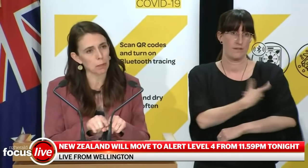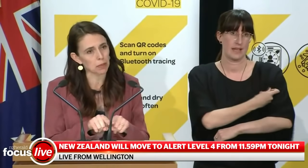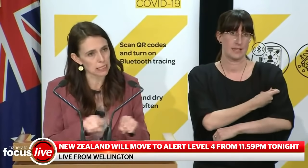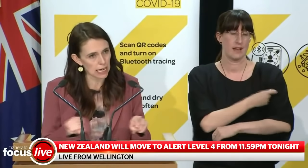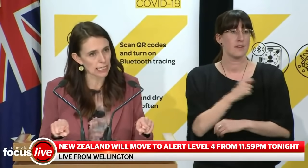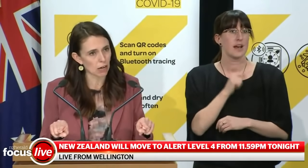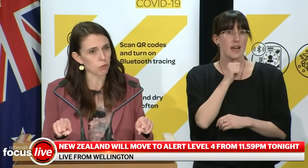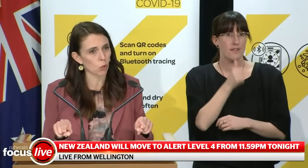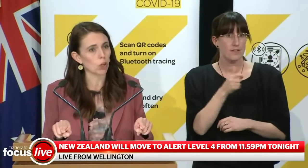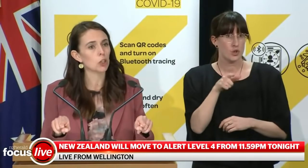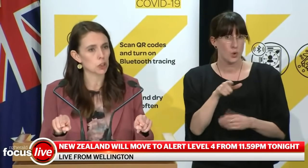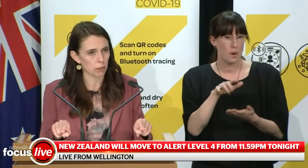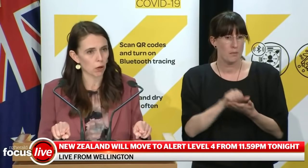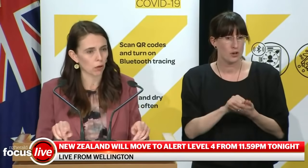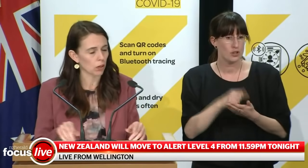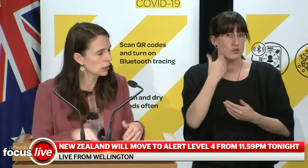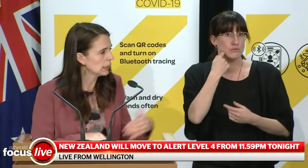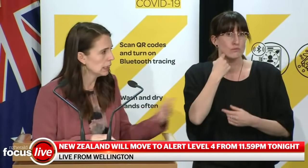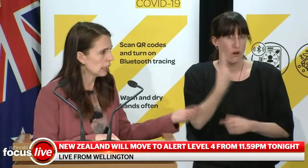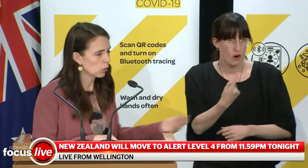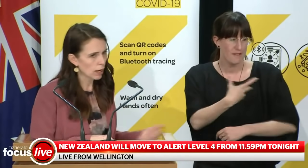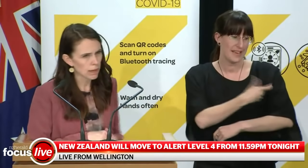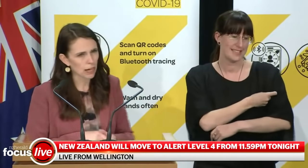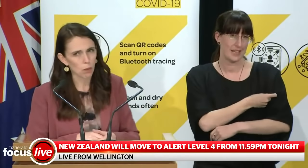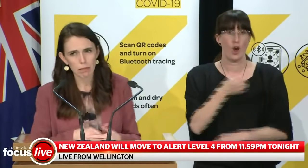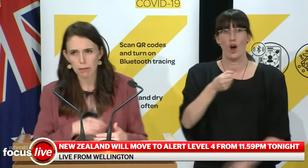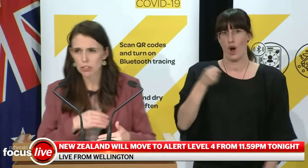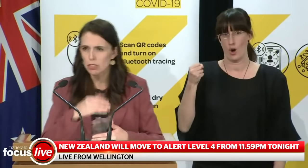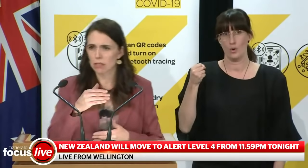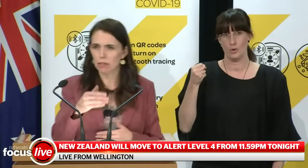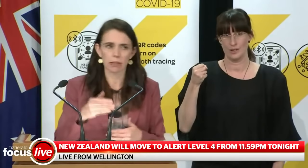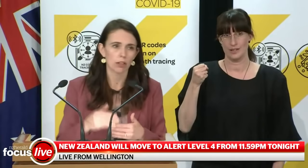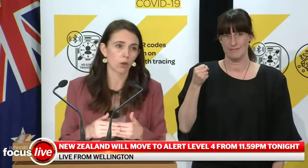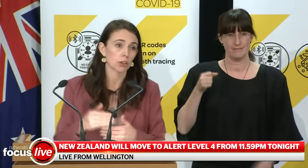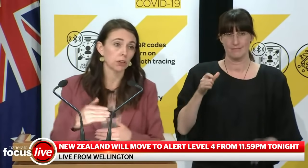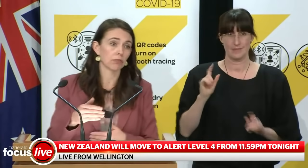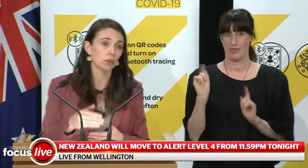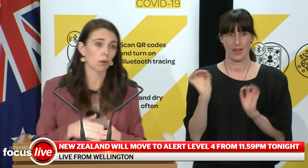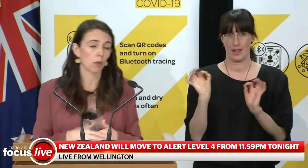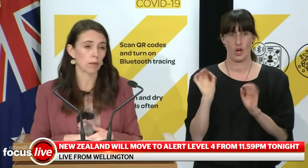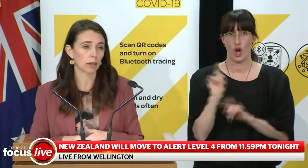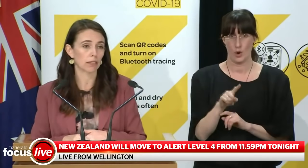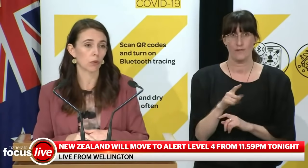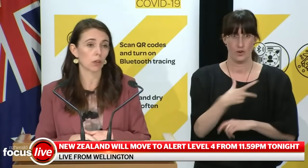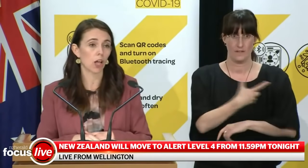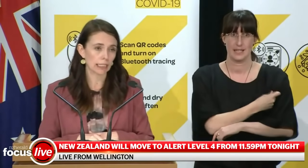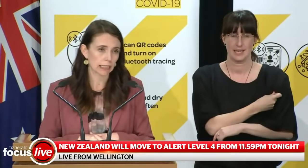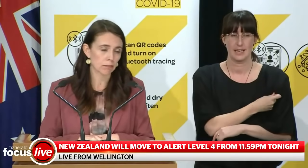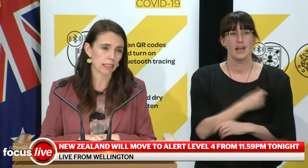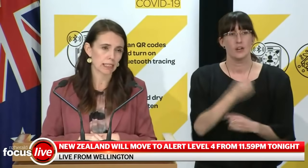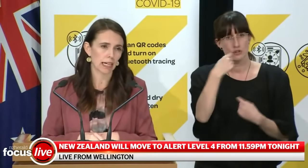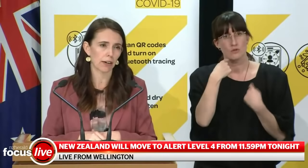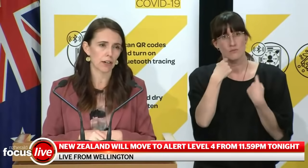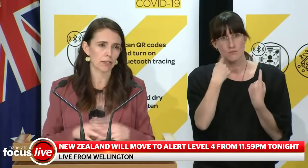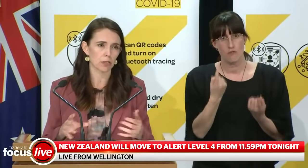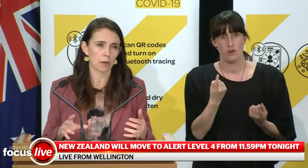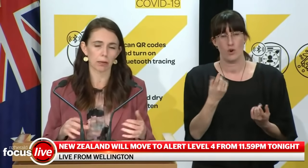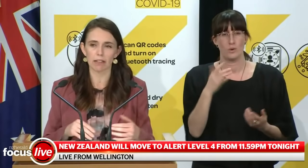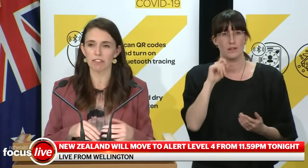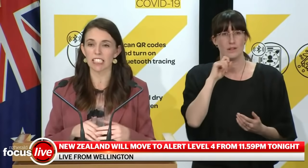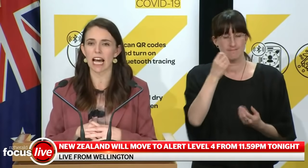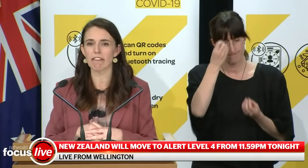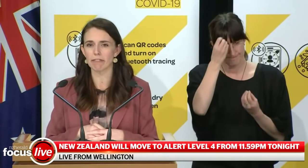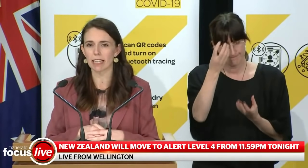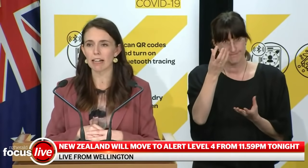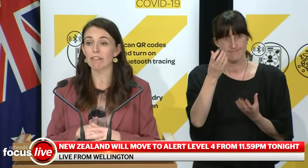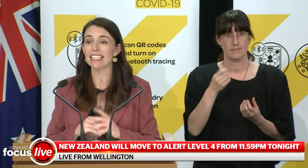just ask people to stand down for tomorrow, and we'll come back at 1 p.m. and just give a bit of a longer-term view on what we believe will likely be the scenarios as we